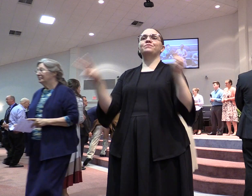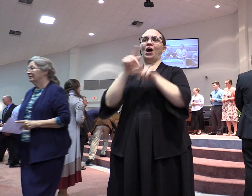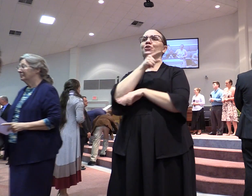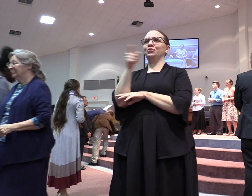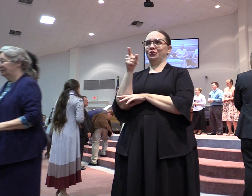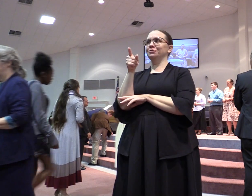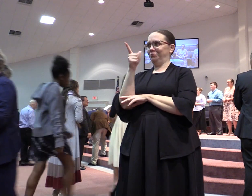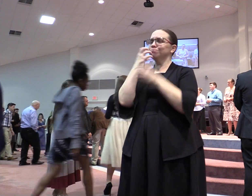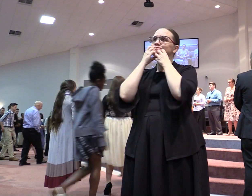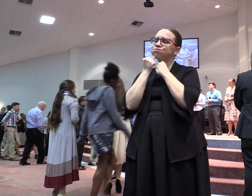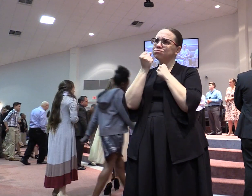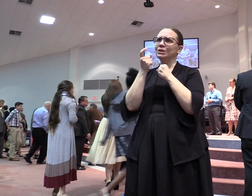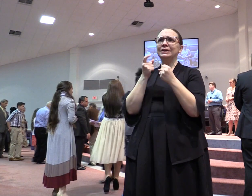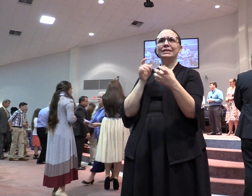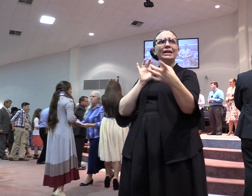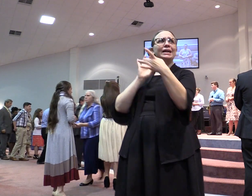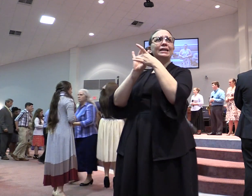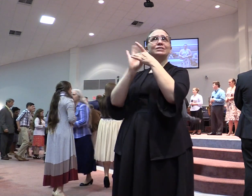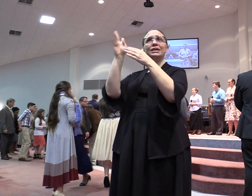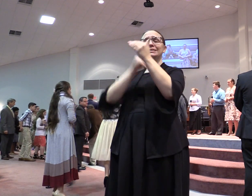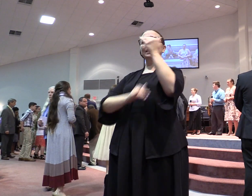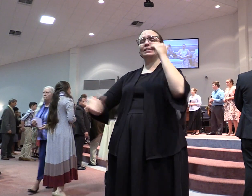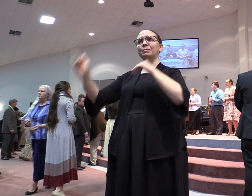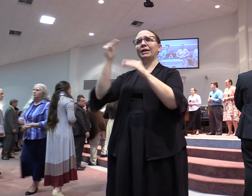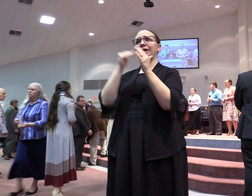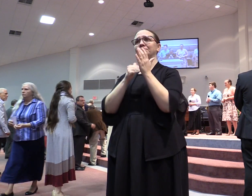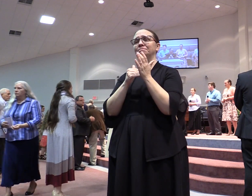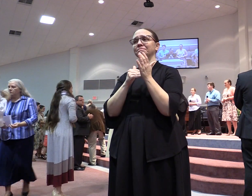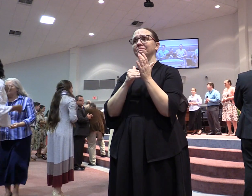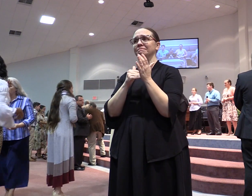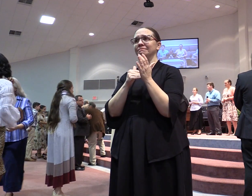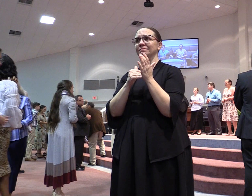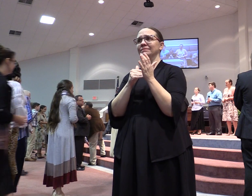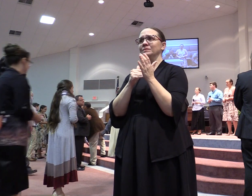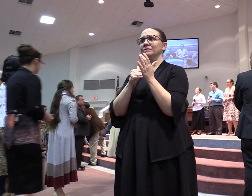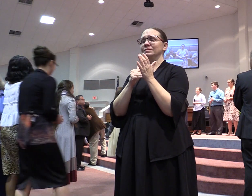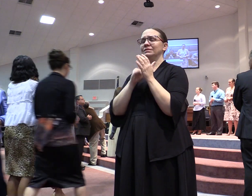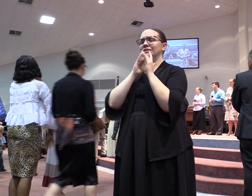you. Get connected to the kingdom again.